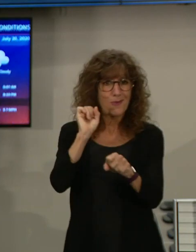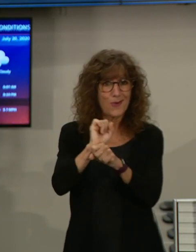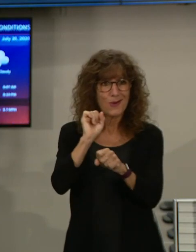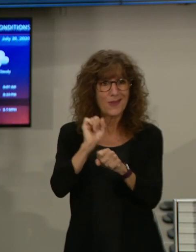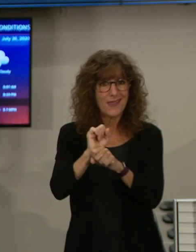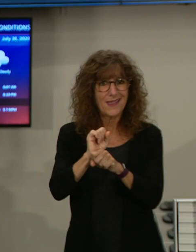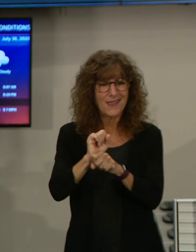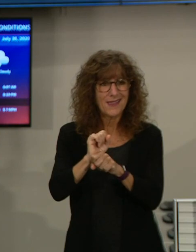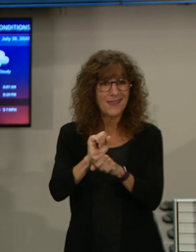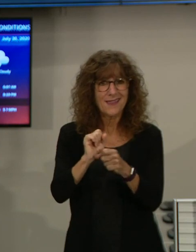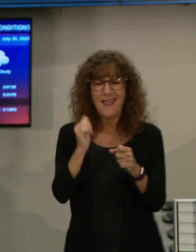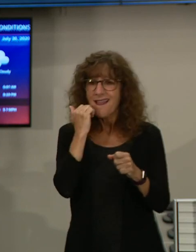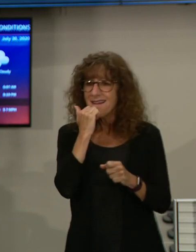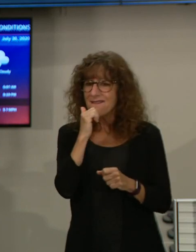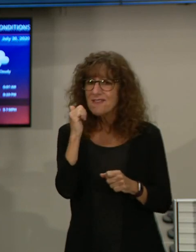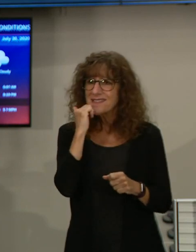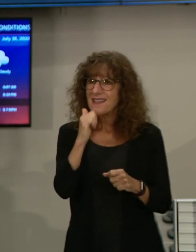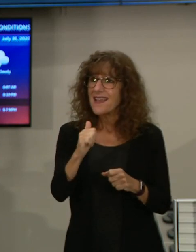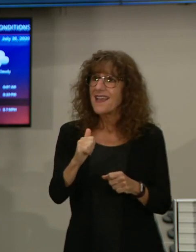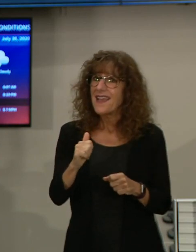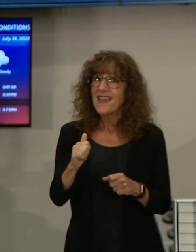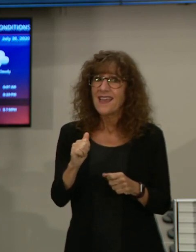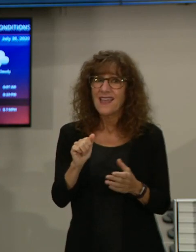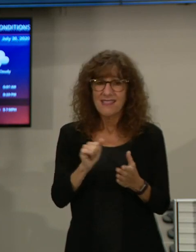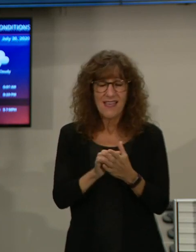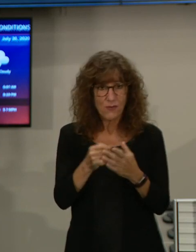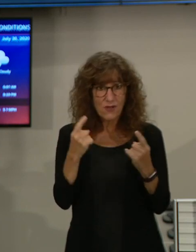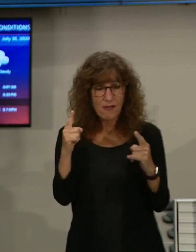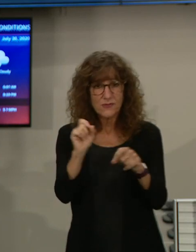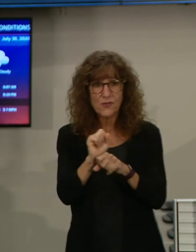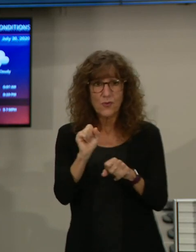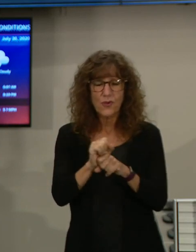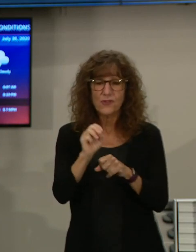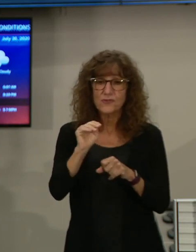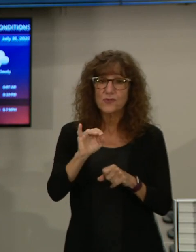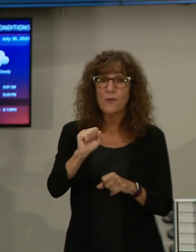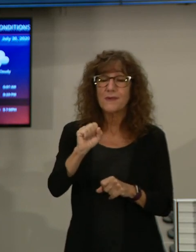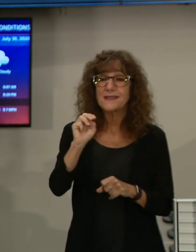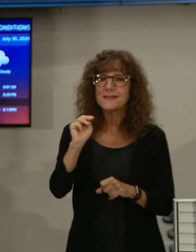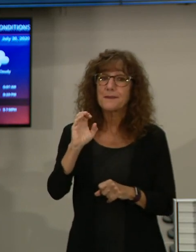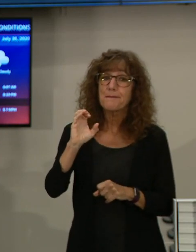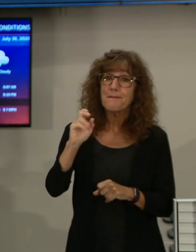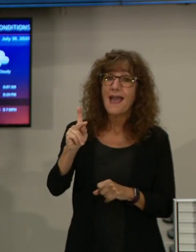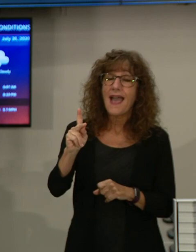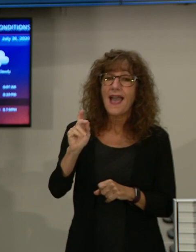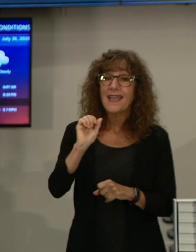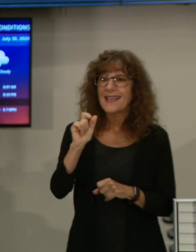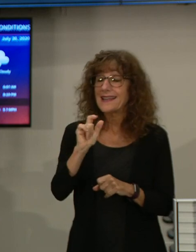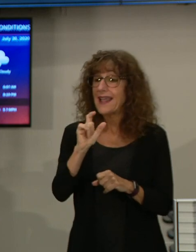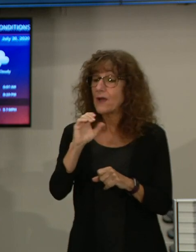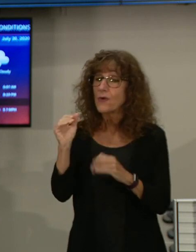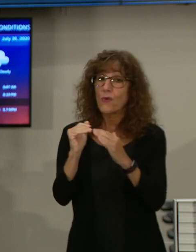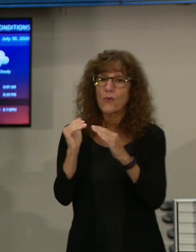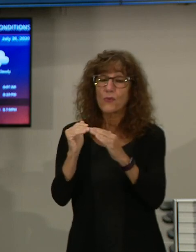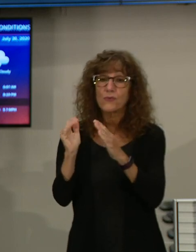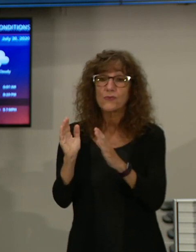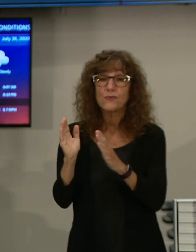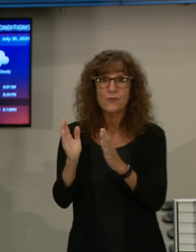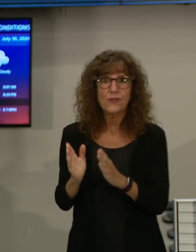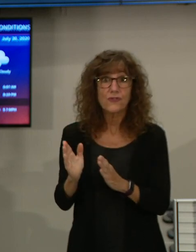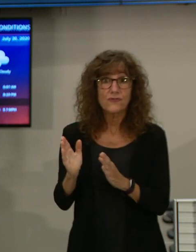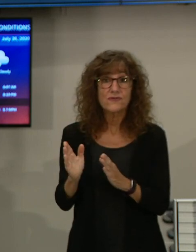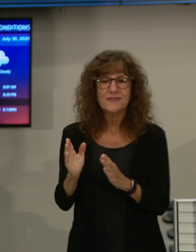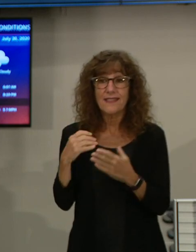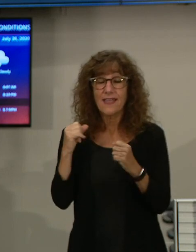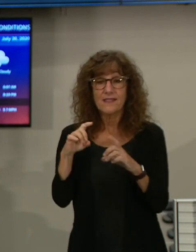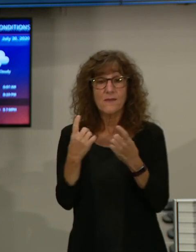to make sure every day that this work gets done. So Ms. Mack and all of our colleagues at the health department are important to